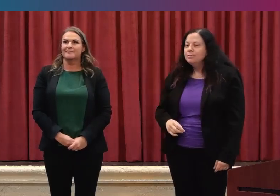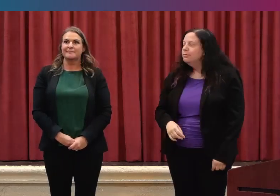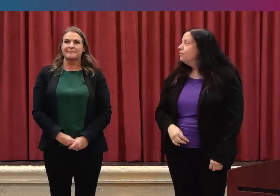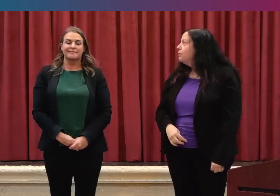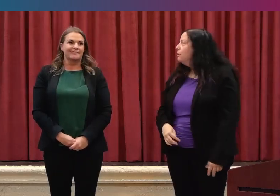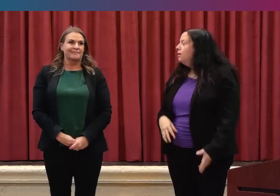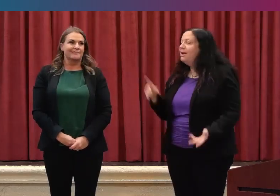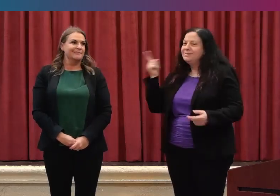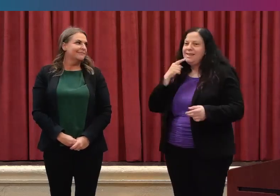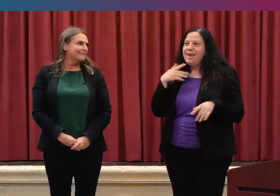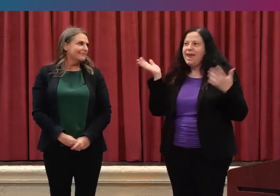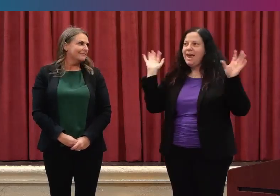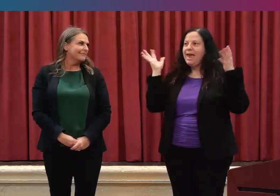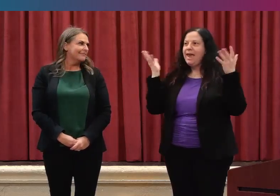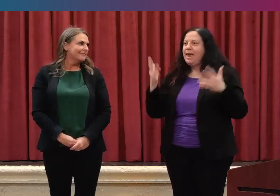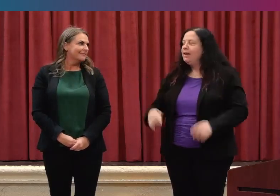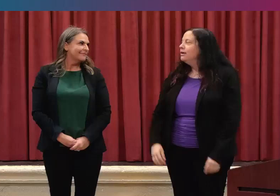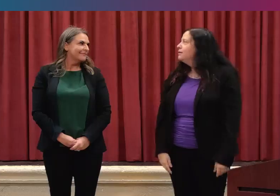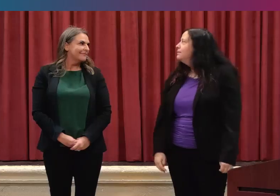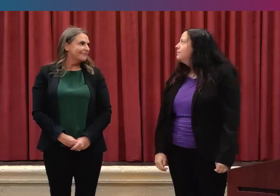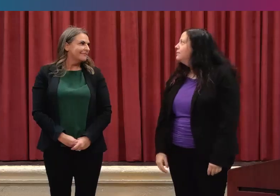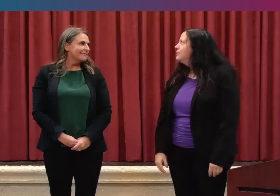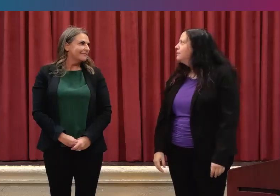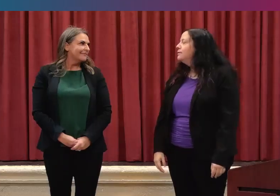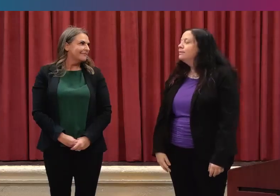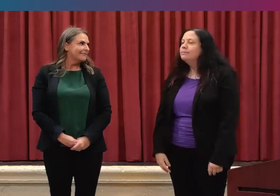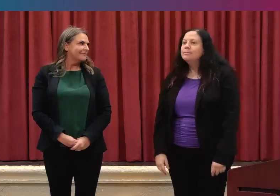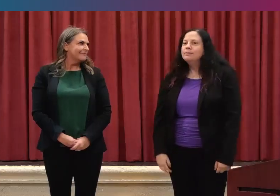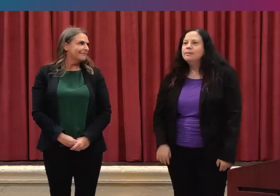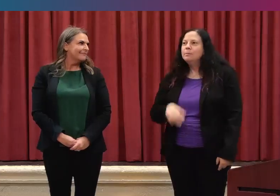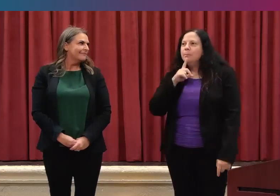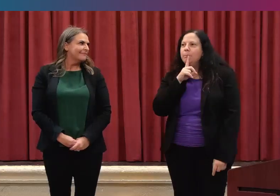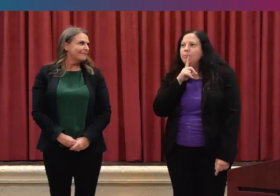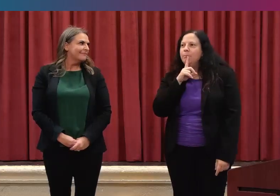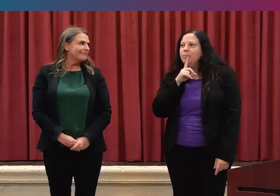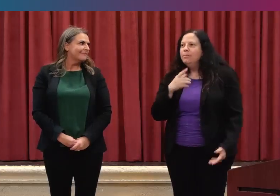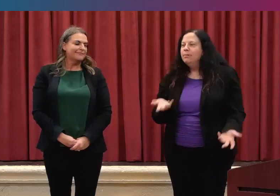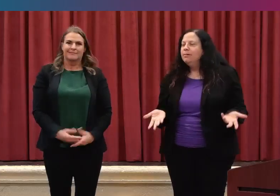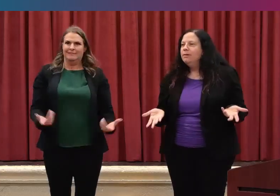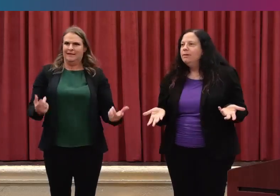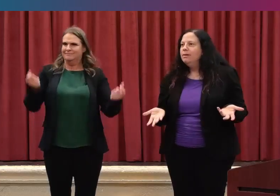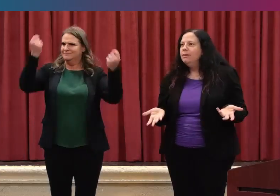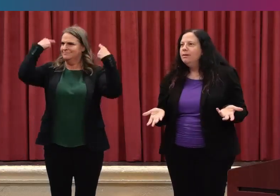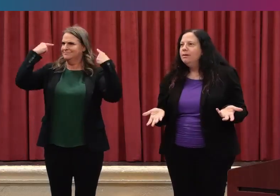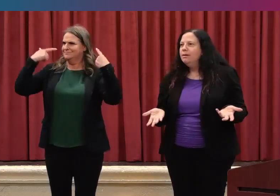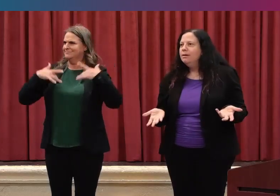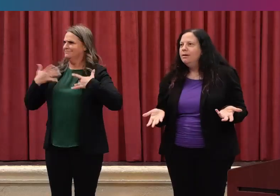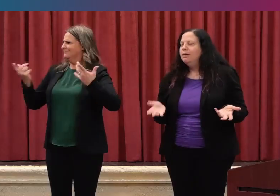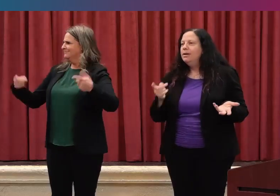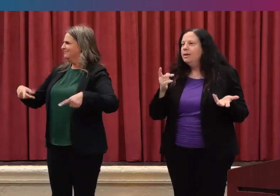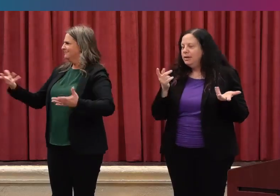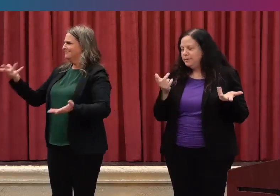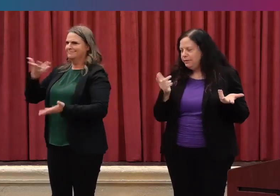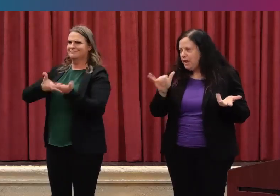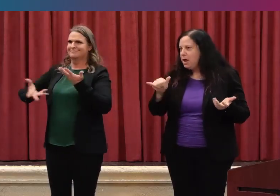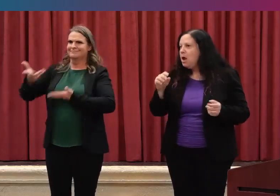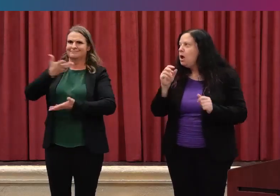necessarily. It's not simultaneous communication that everybody celebrates. But they don't say anything through the entire conversation.